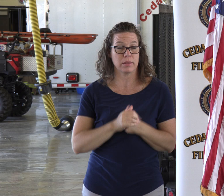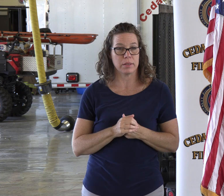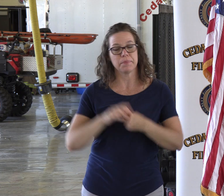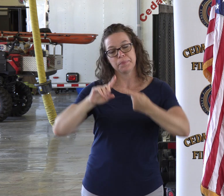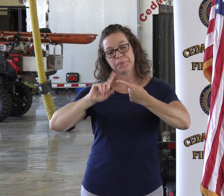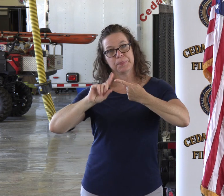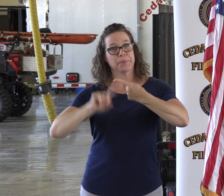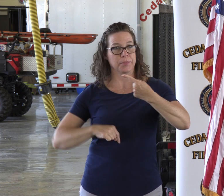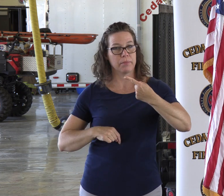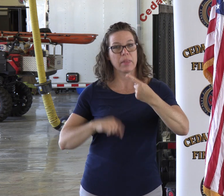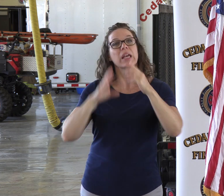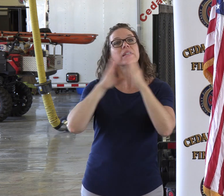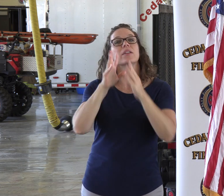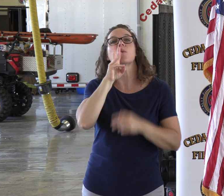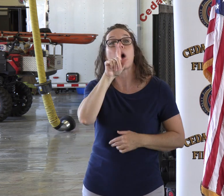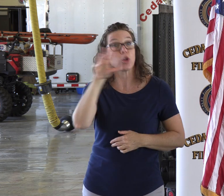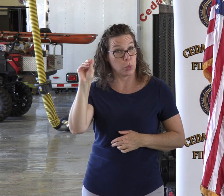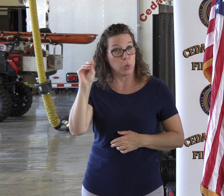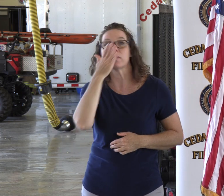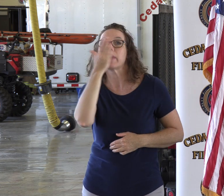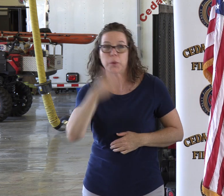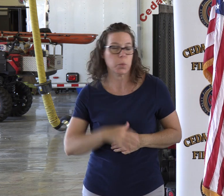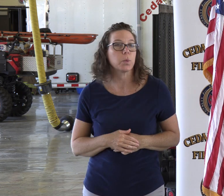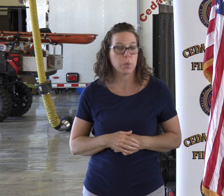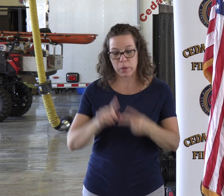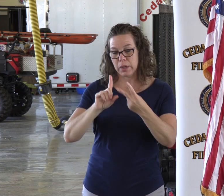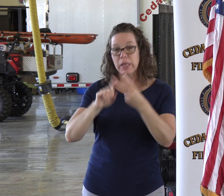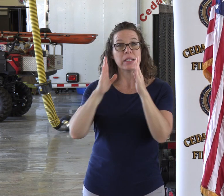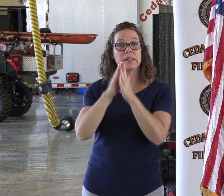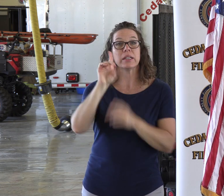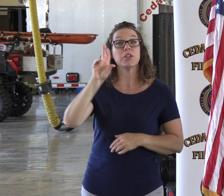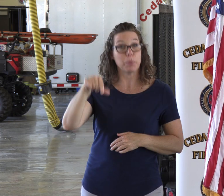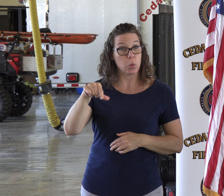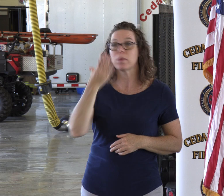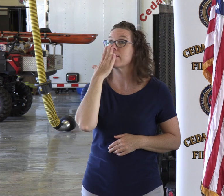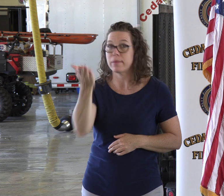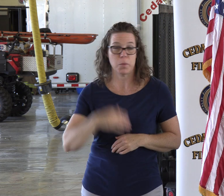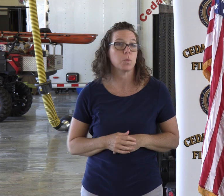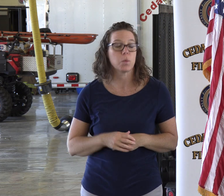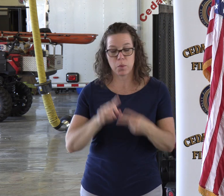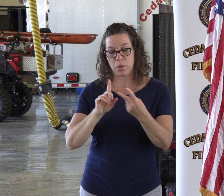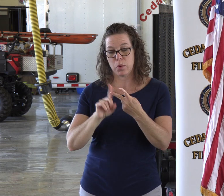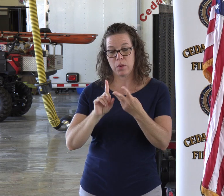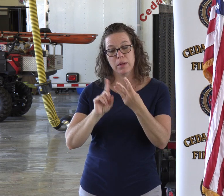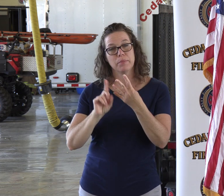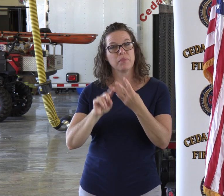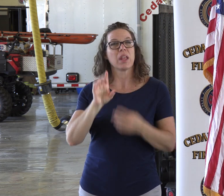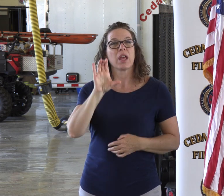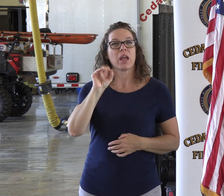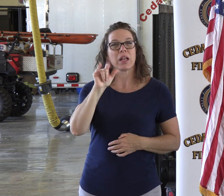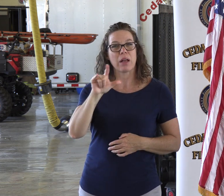Partners like the City of Waterloo, City of Dubuque, Council